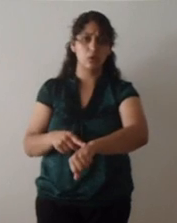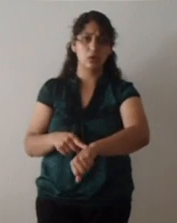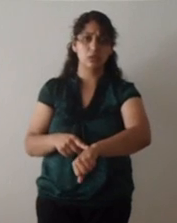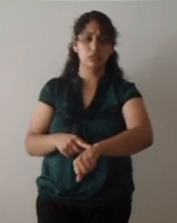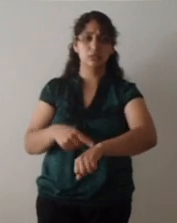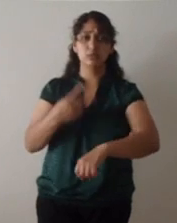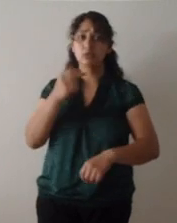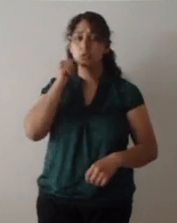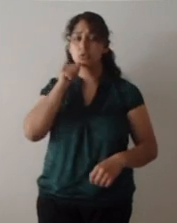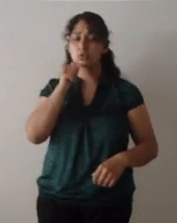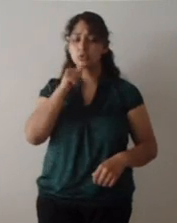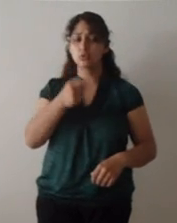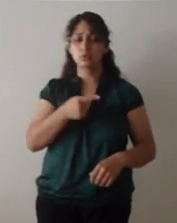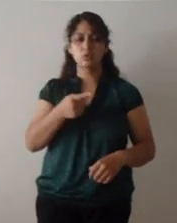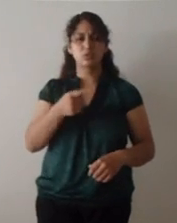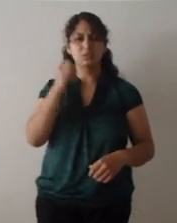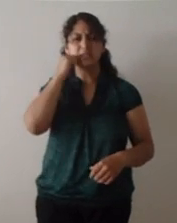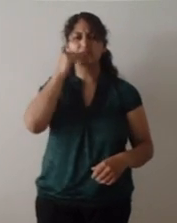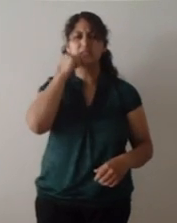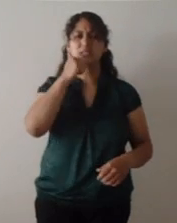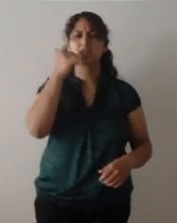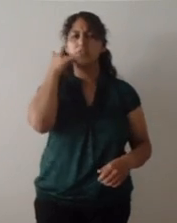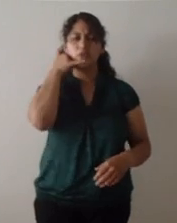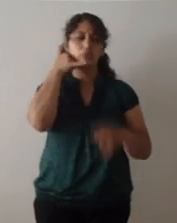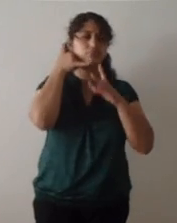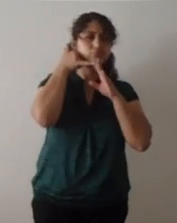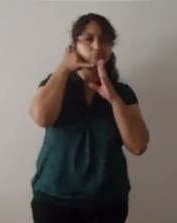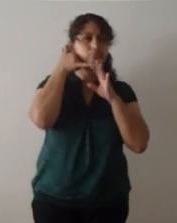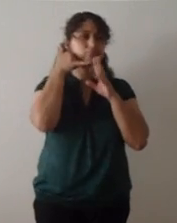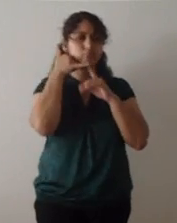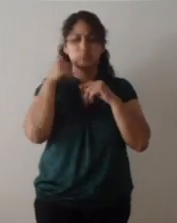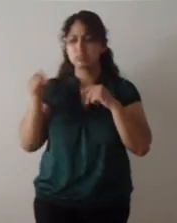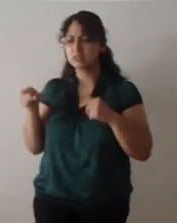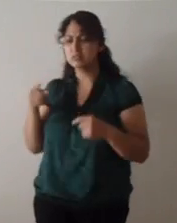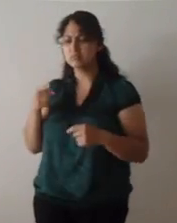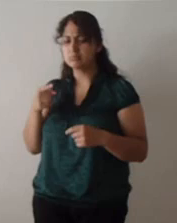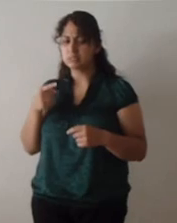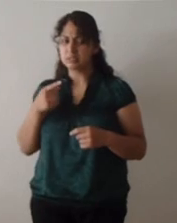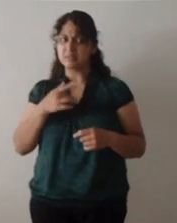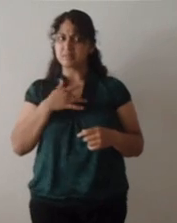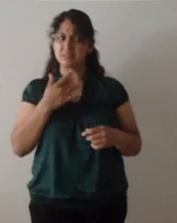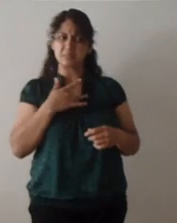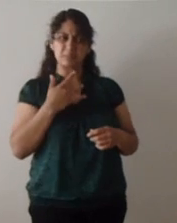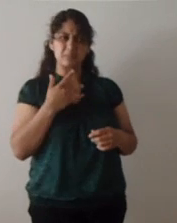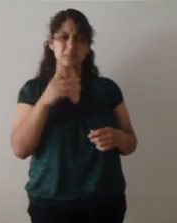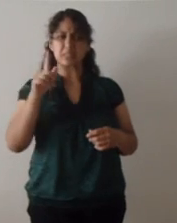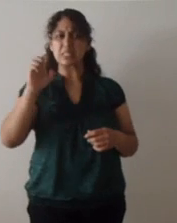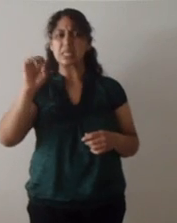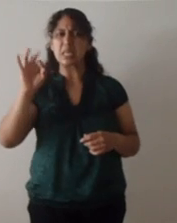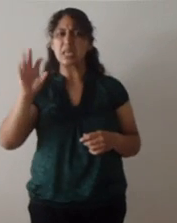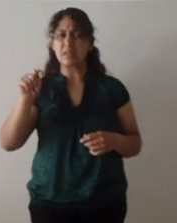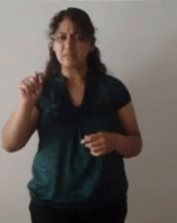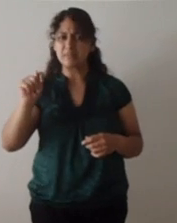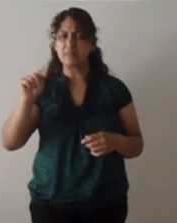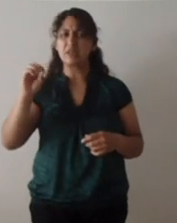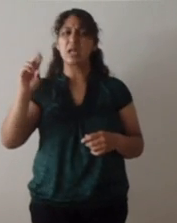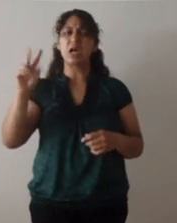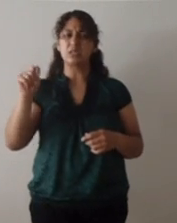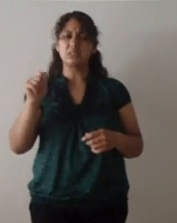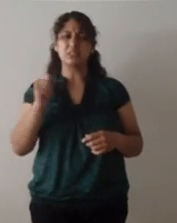language and spoken language indicated that her compliant and sweet daughter was becoming defiant and resistant, both at home and at school. There